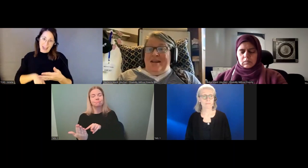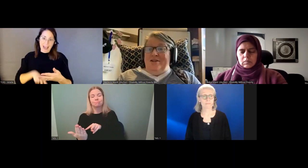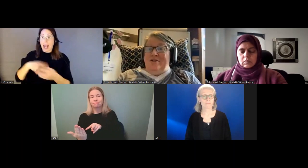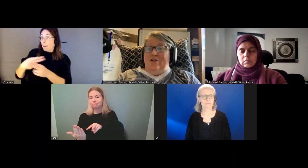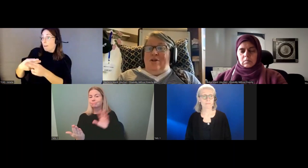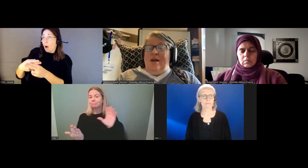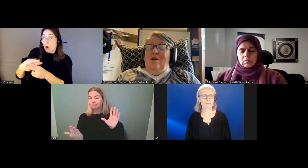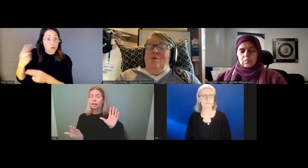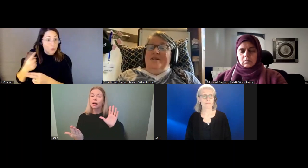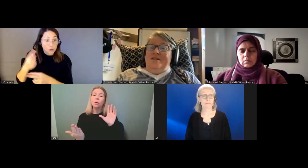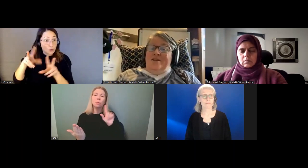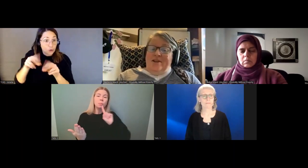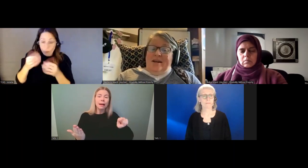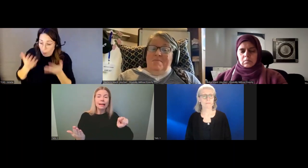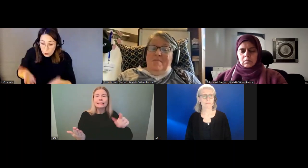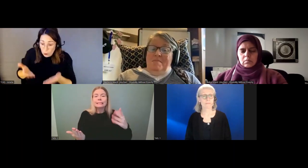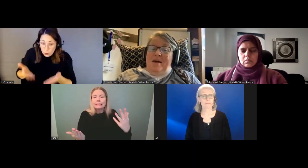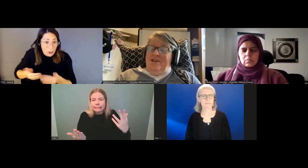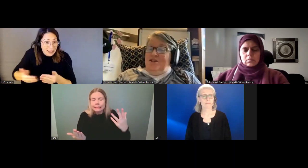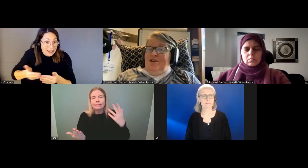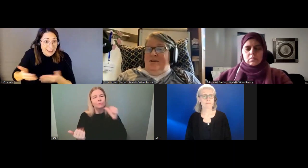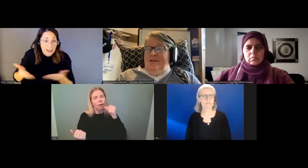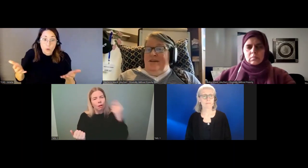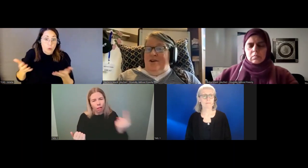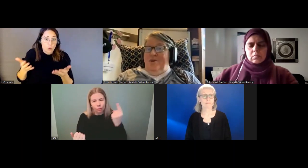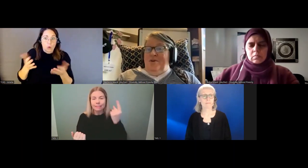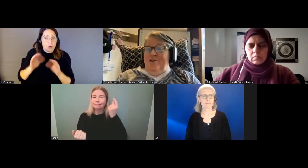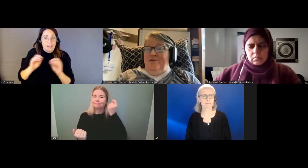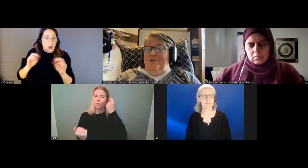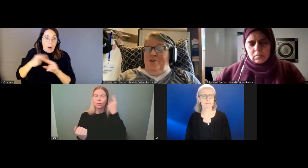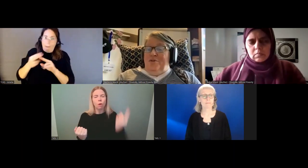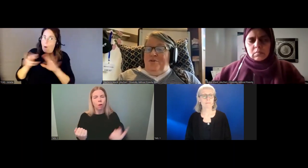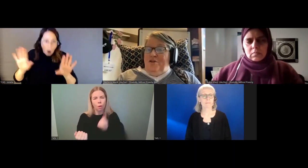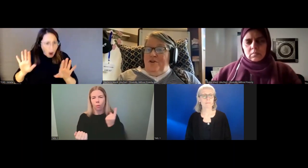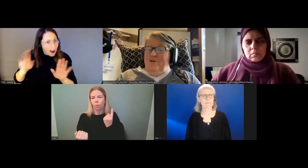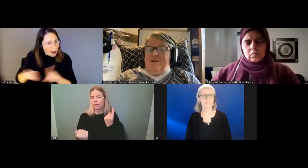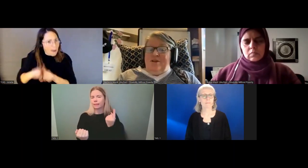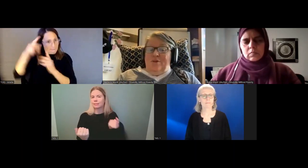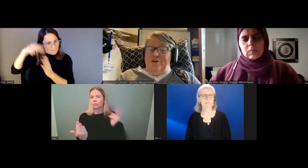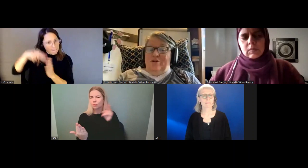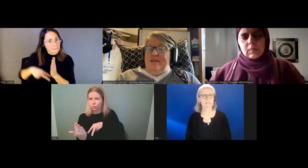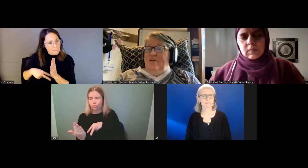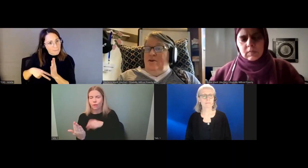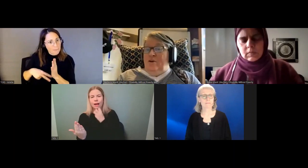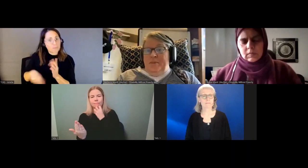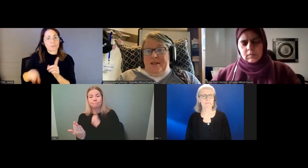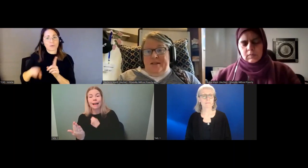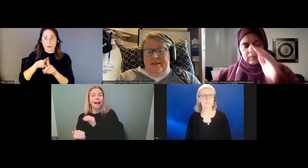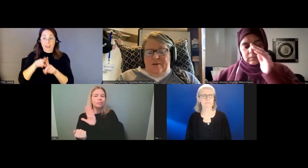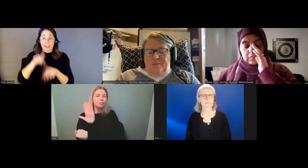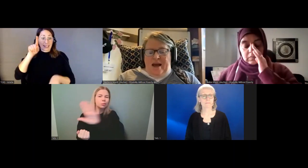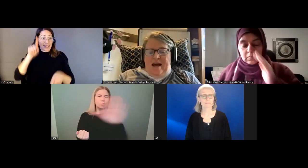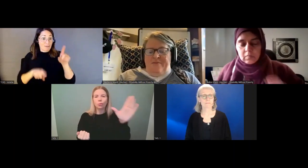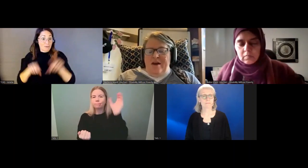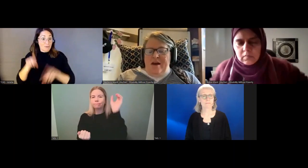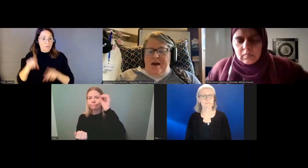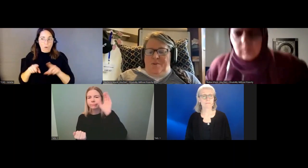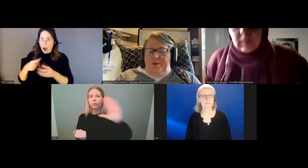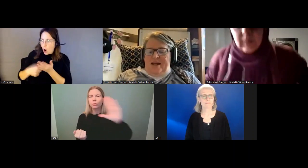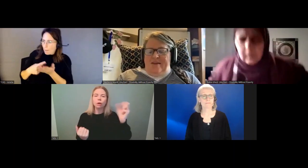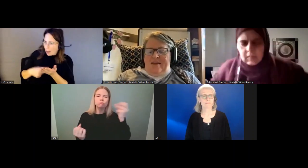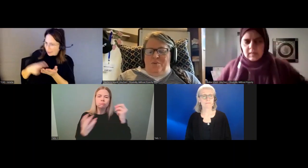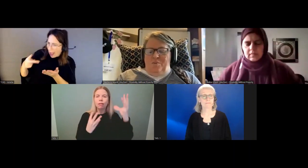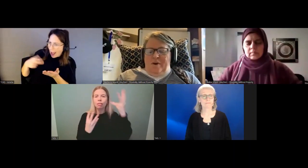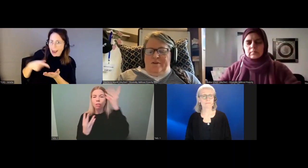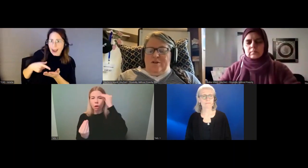we may not get it at all, we certainly mention, you know, your views and thoughts in all meetings that we have,